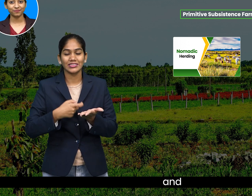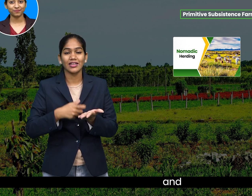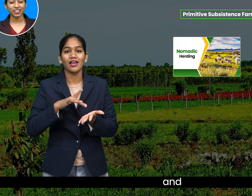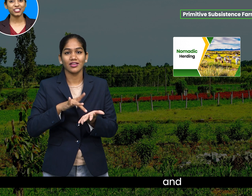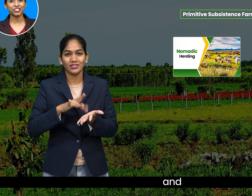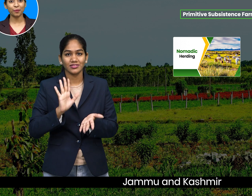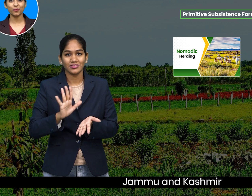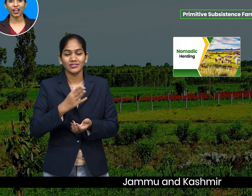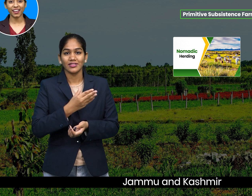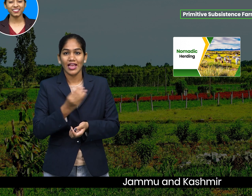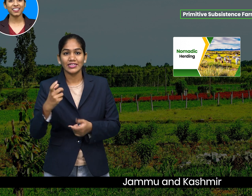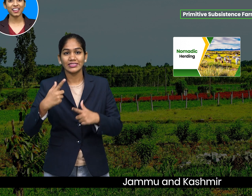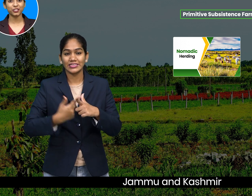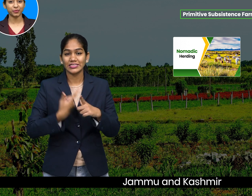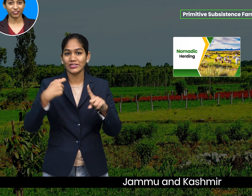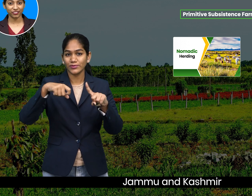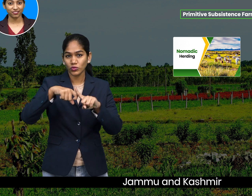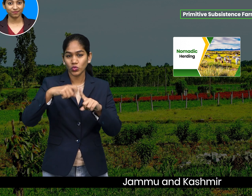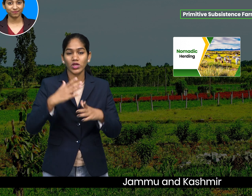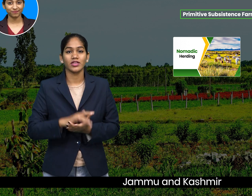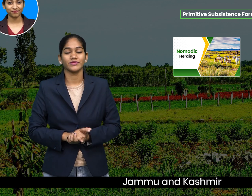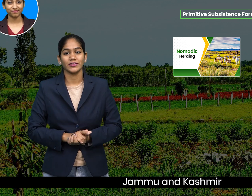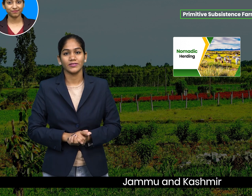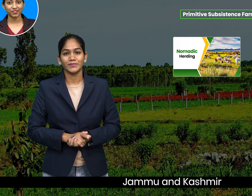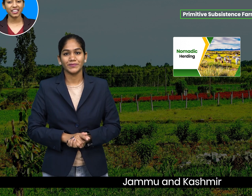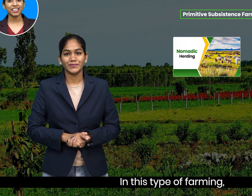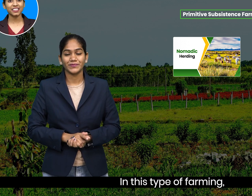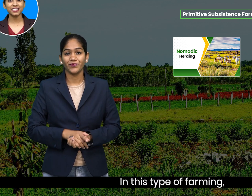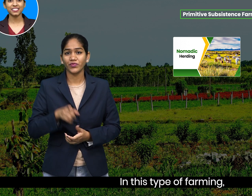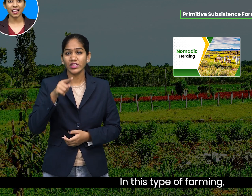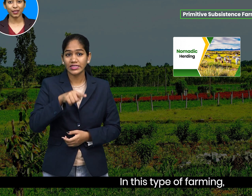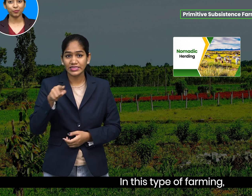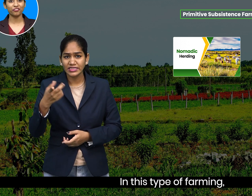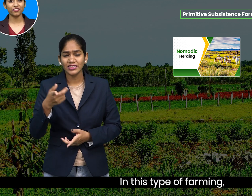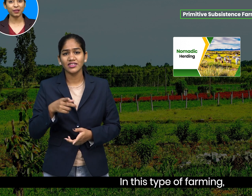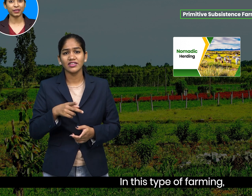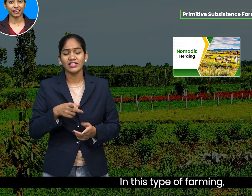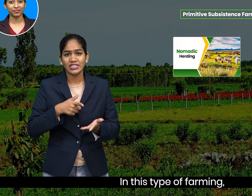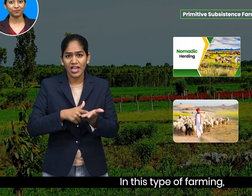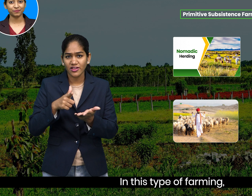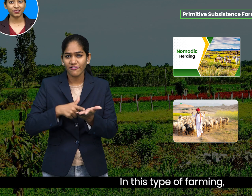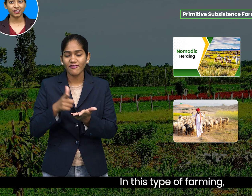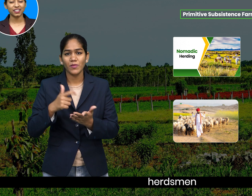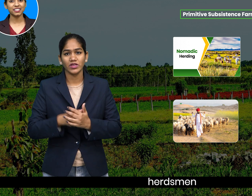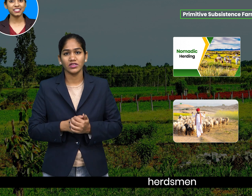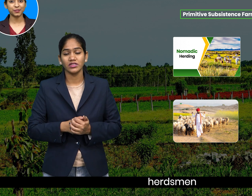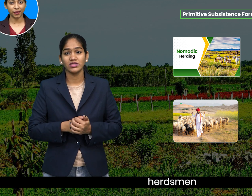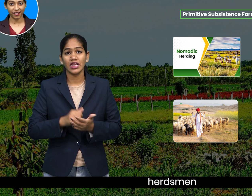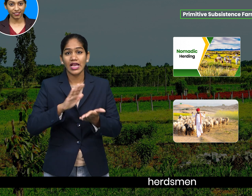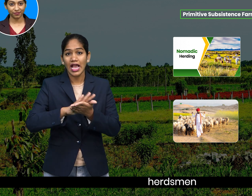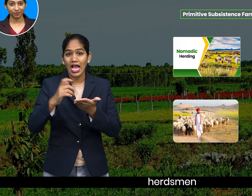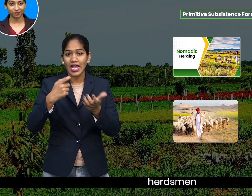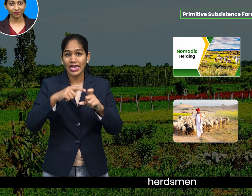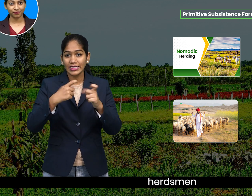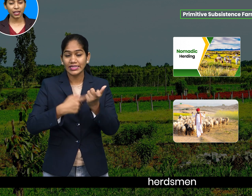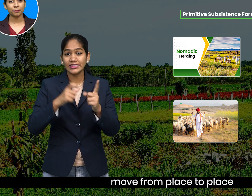and Jammu and Kashmir. In this type of farming,